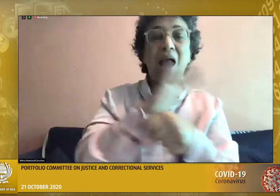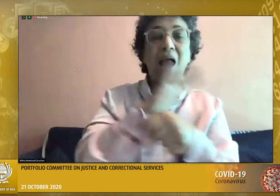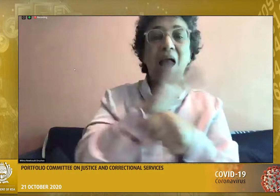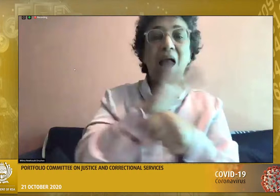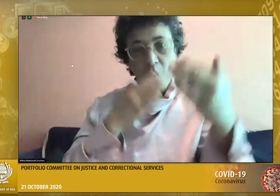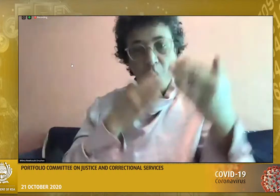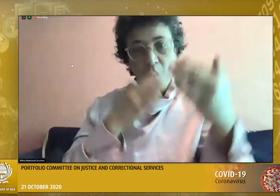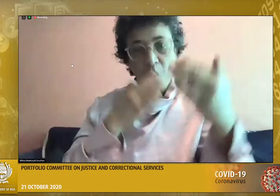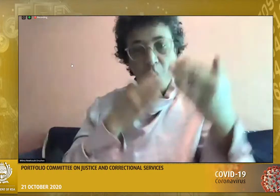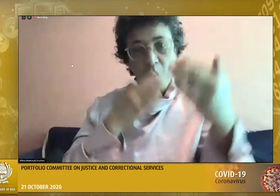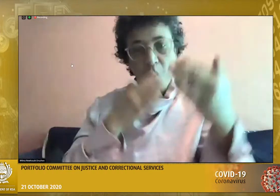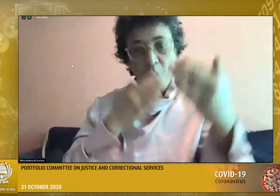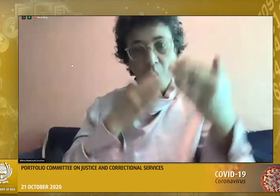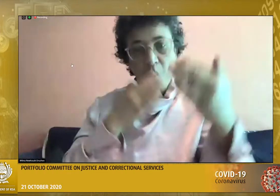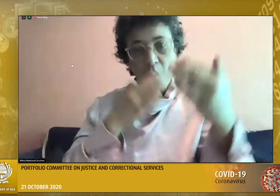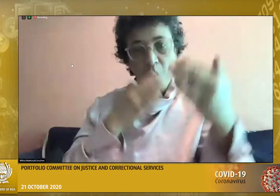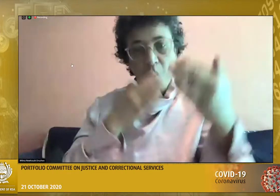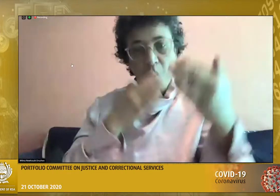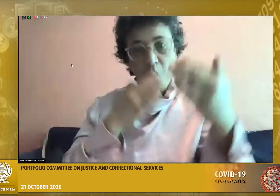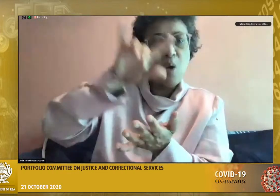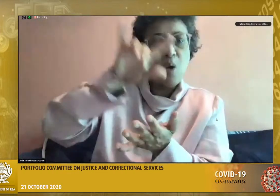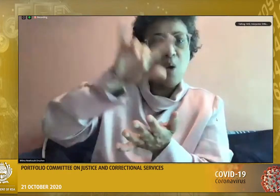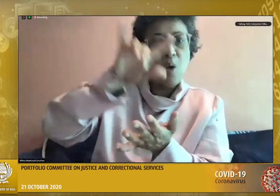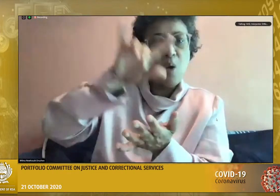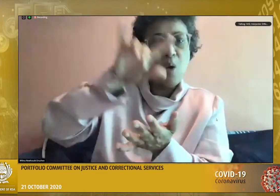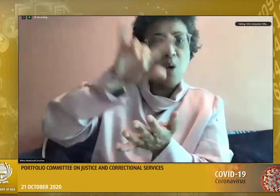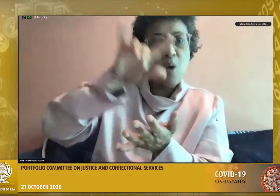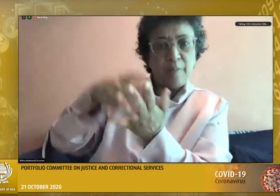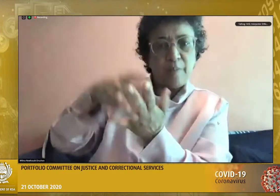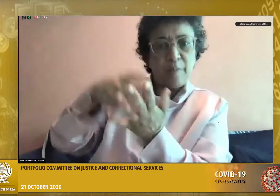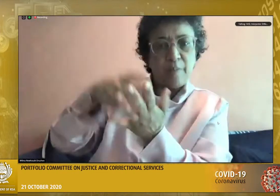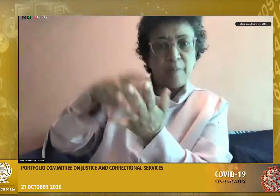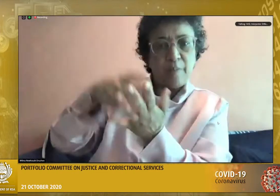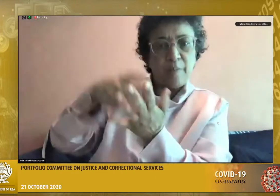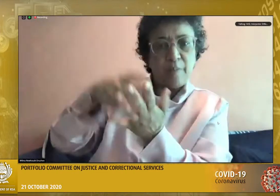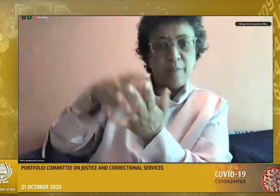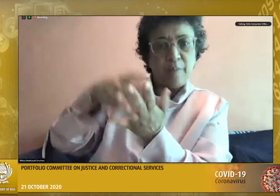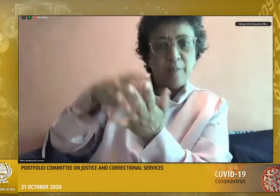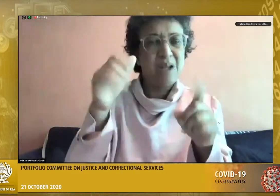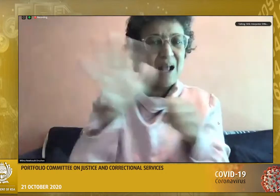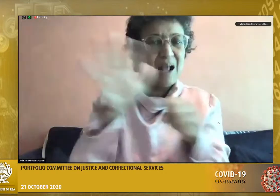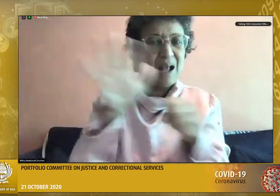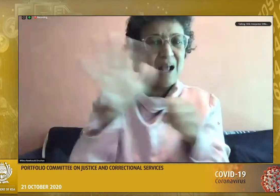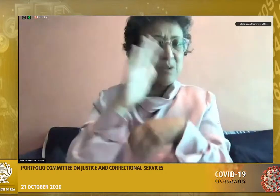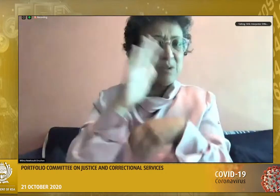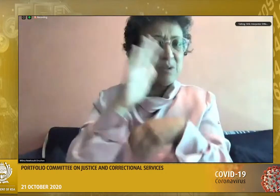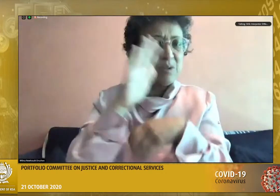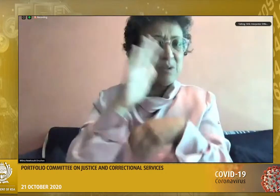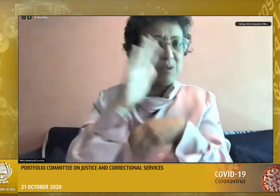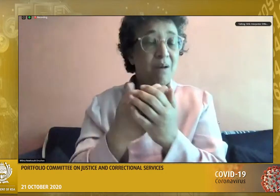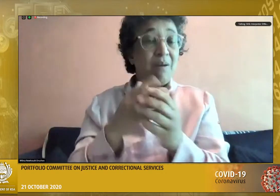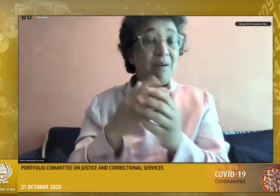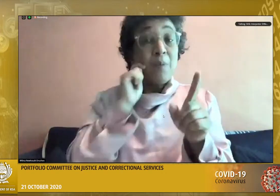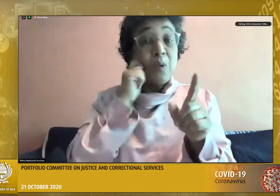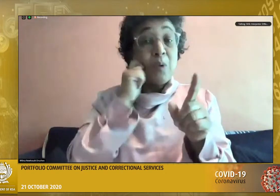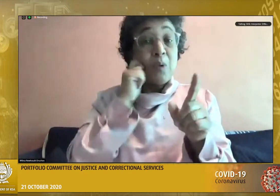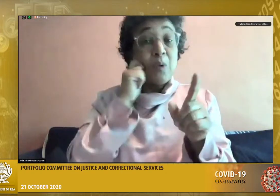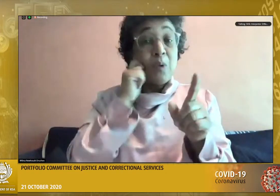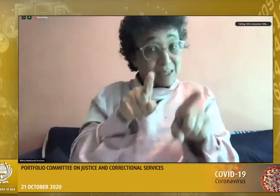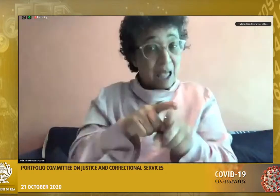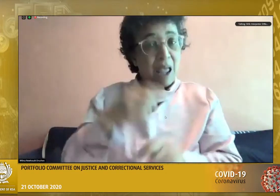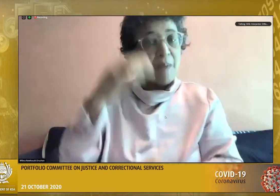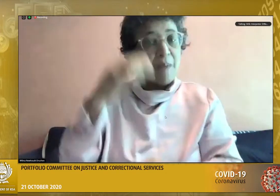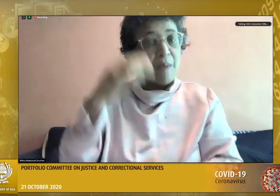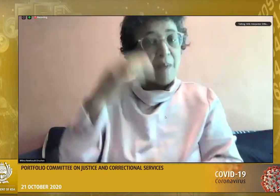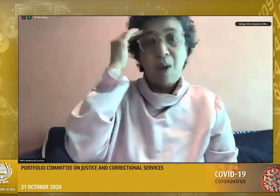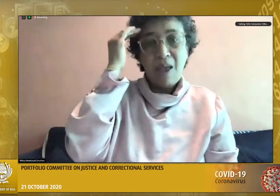vulnerable groups because it covers all the people who are vulnerable to abuse. It